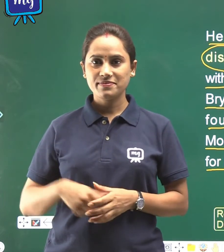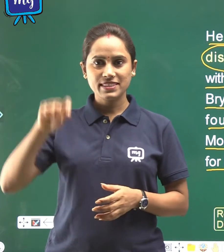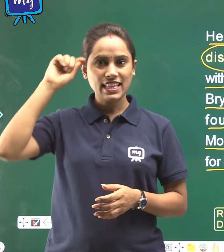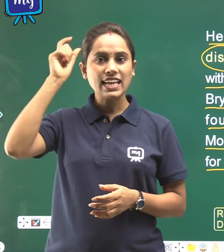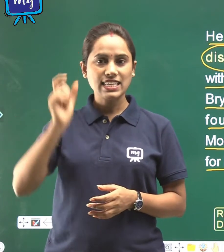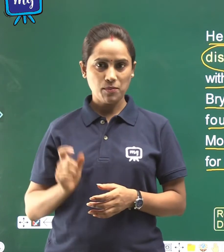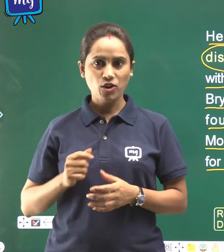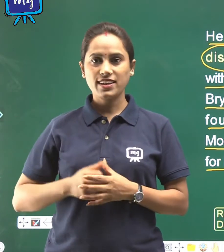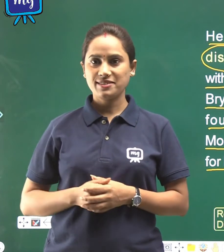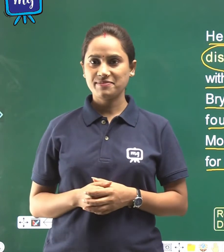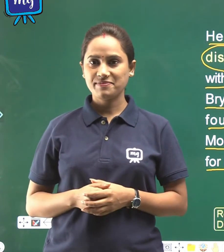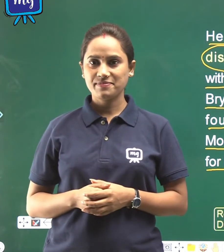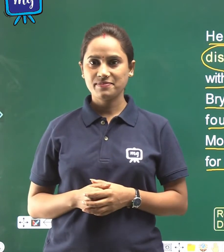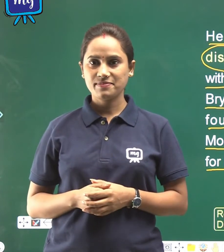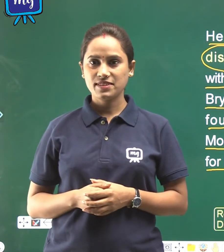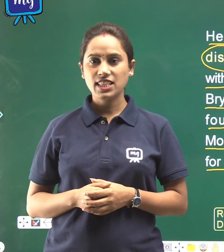disappointing,